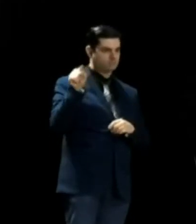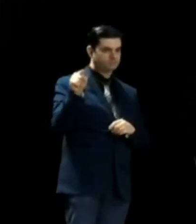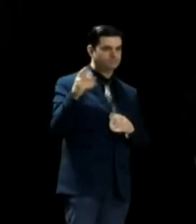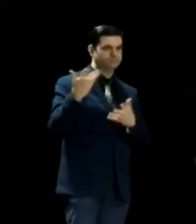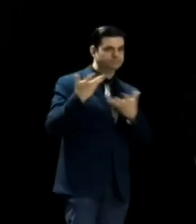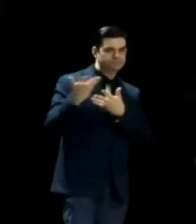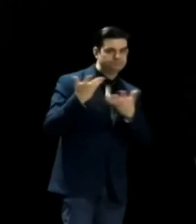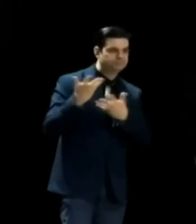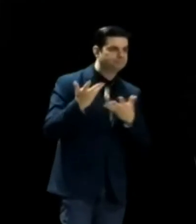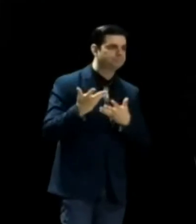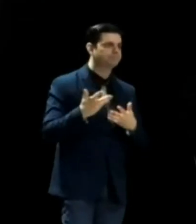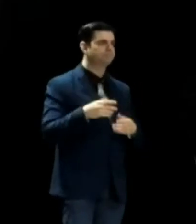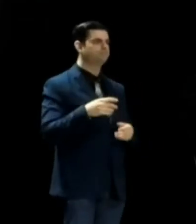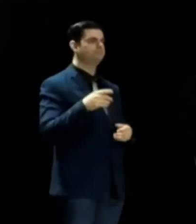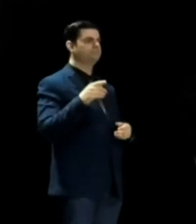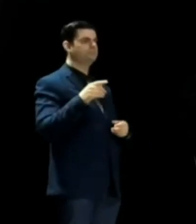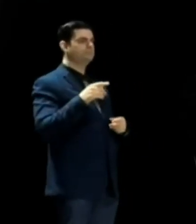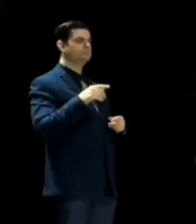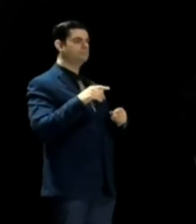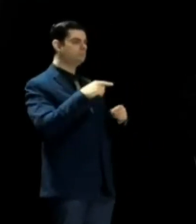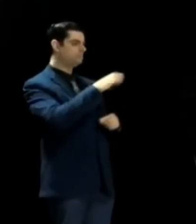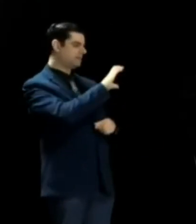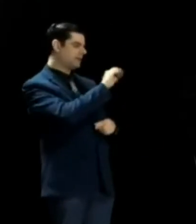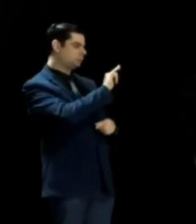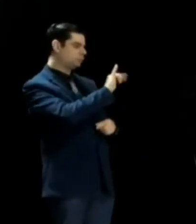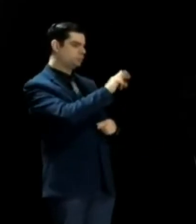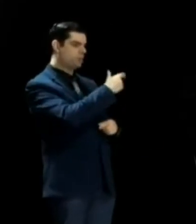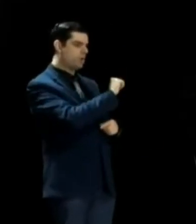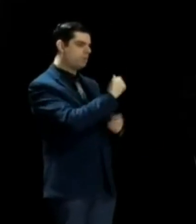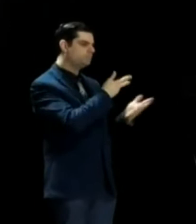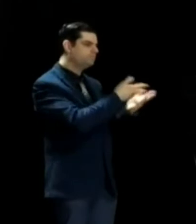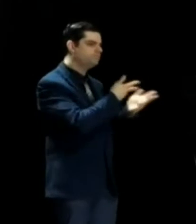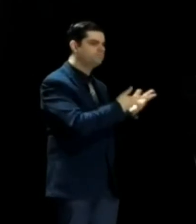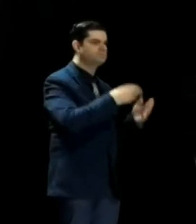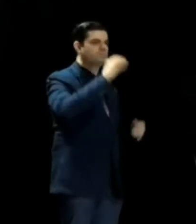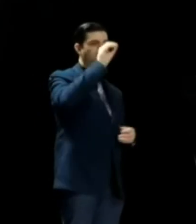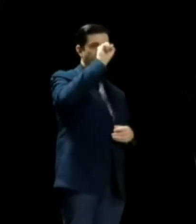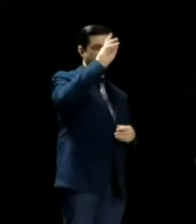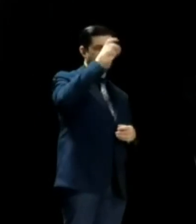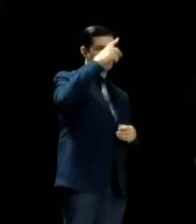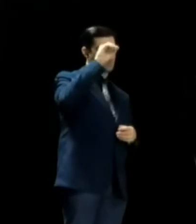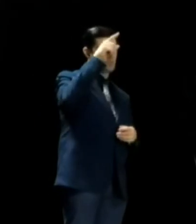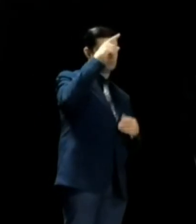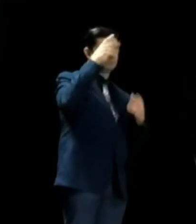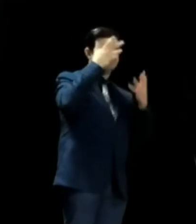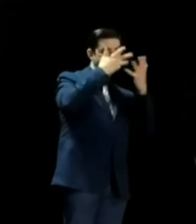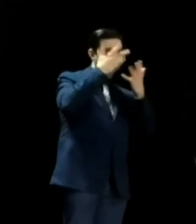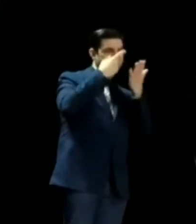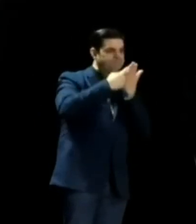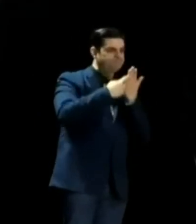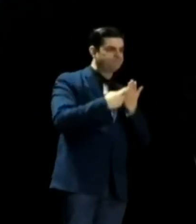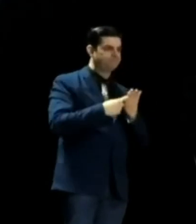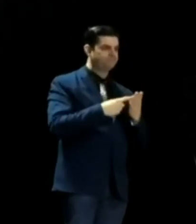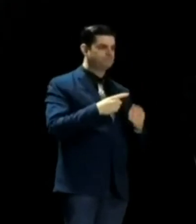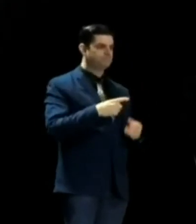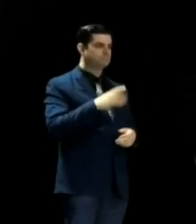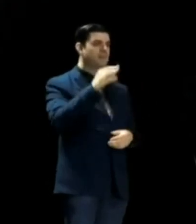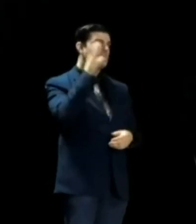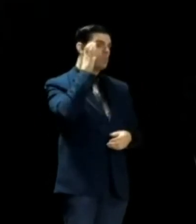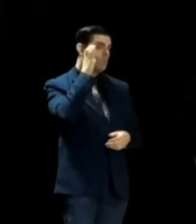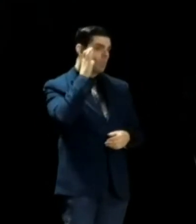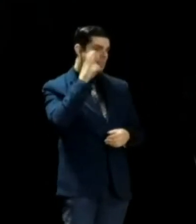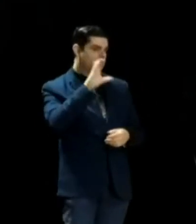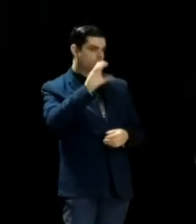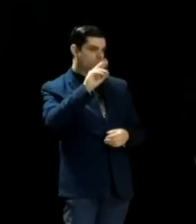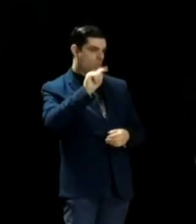County officials, Cayuga County officials, Oswego County officials, Madison County officials, and we'll be inviting Cortland County officials. And then